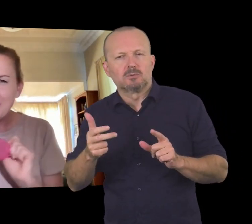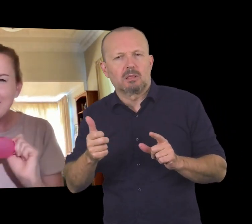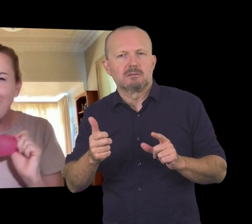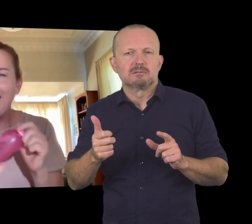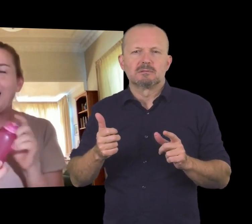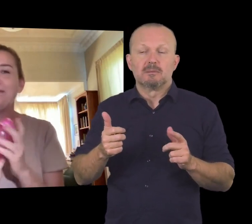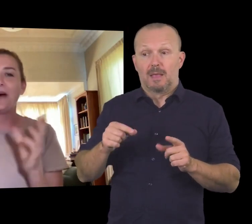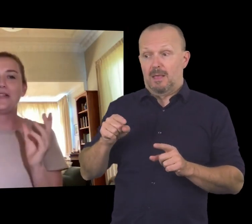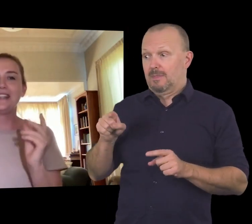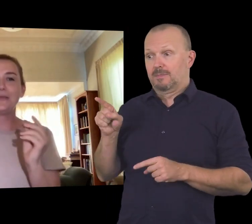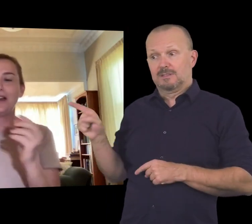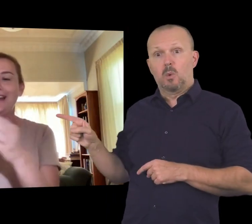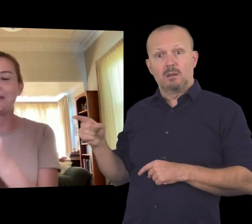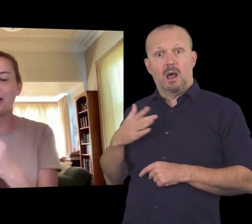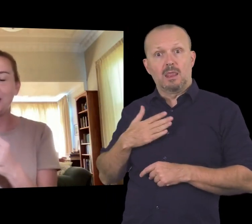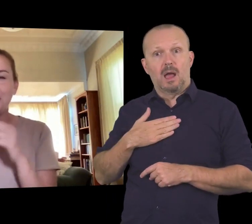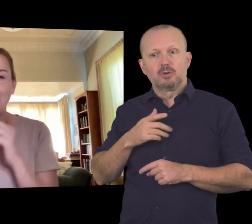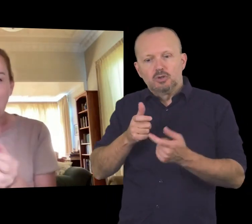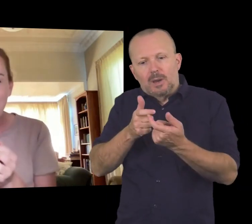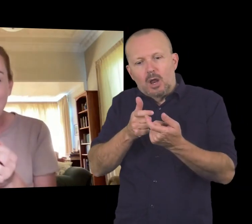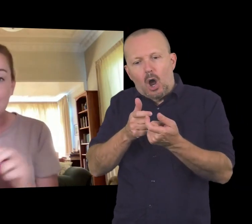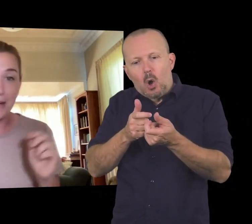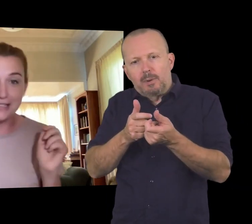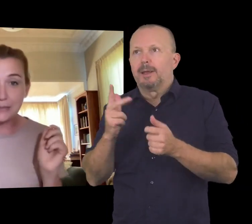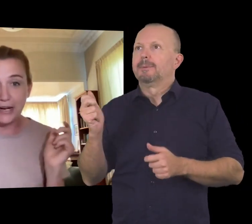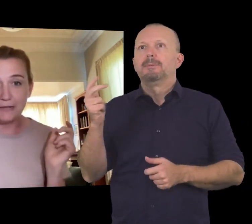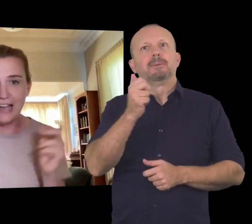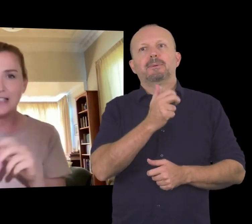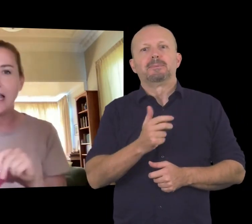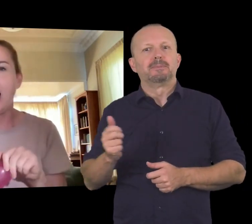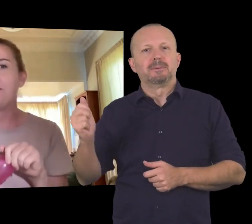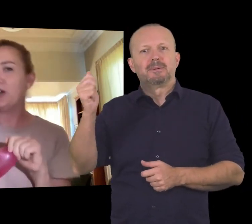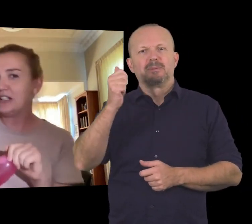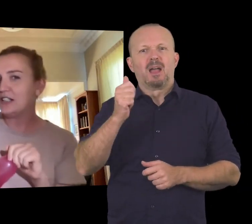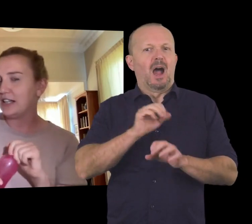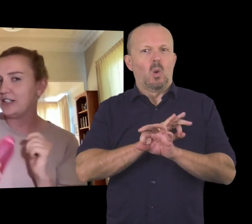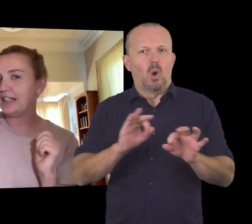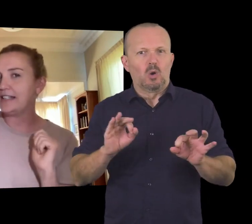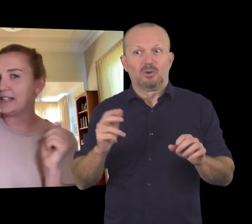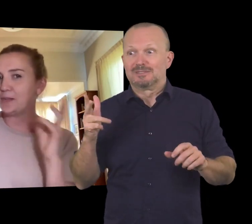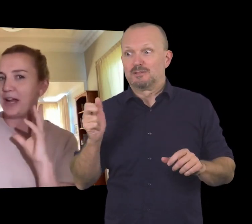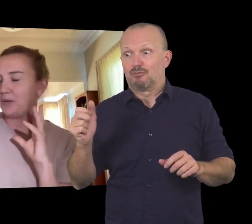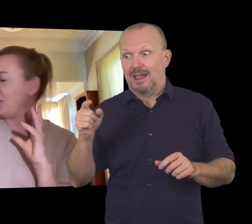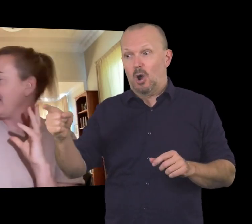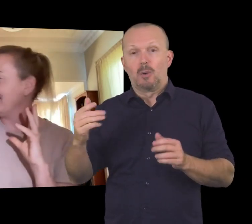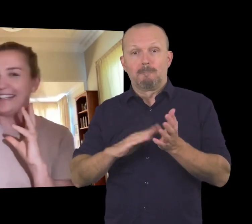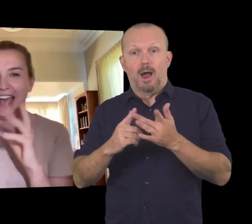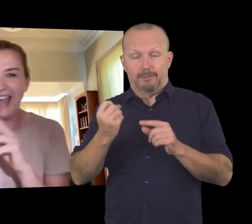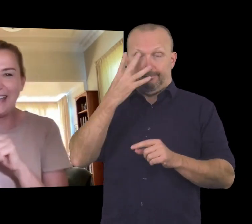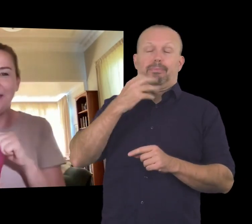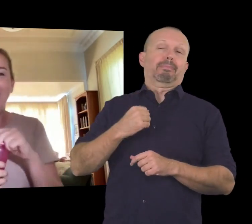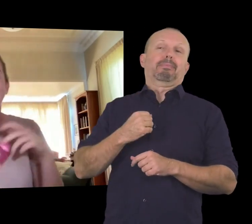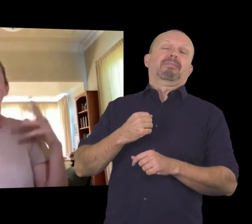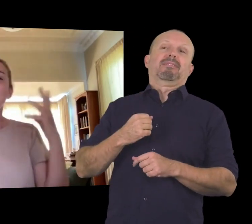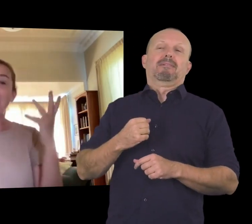water bottles. This one I like because you can open it a little bit and spray it around. I'm not going to do that just in case I spray it on mic